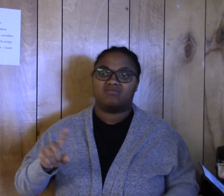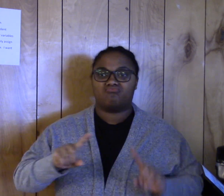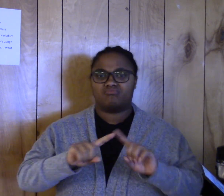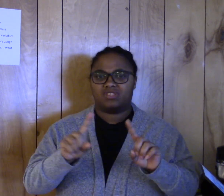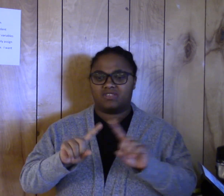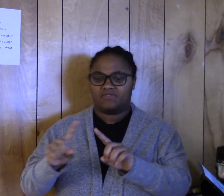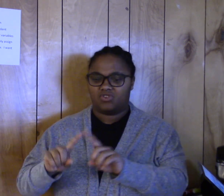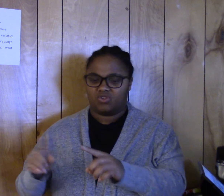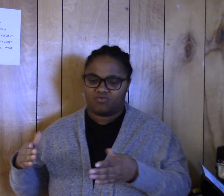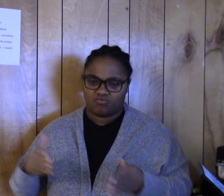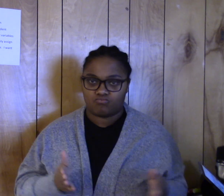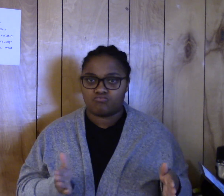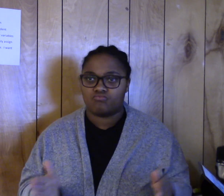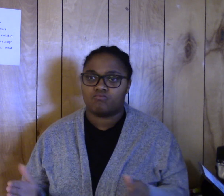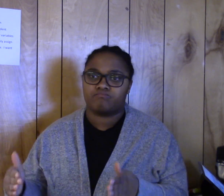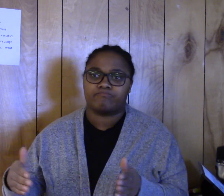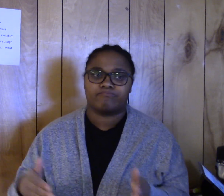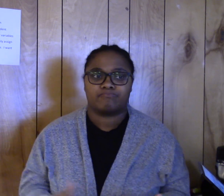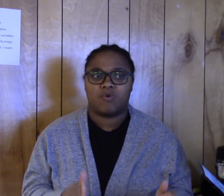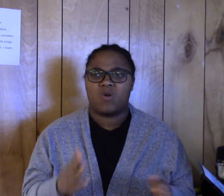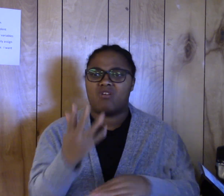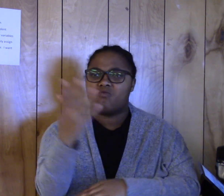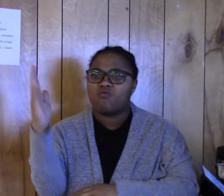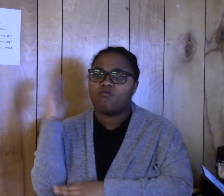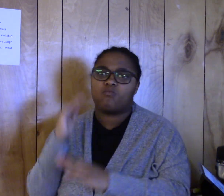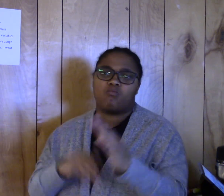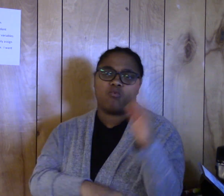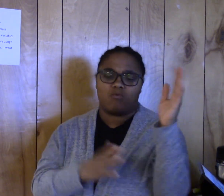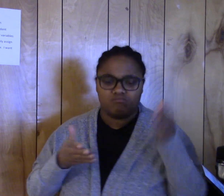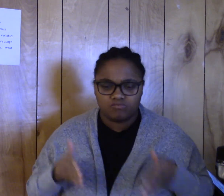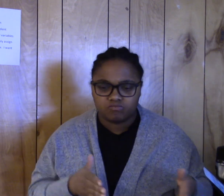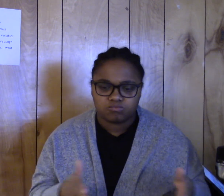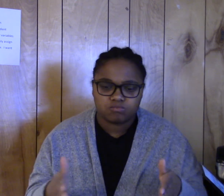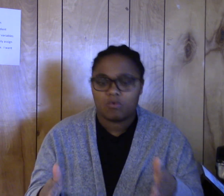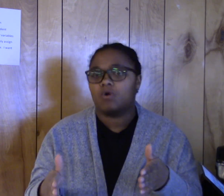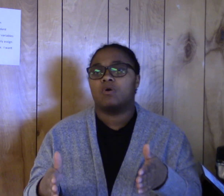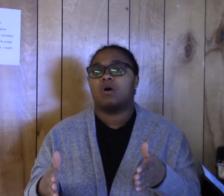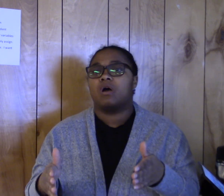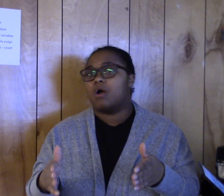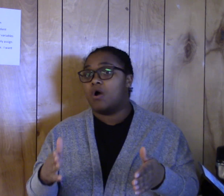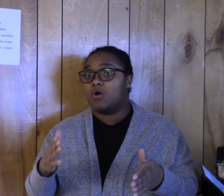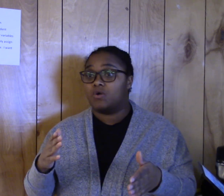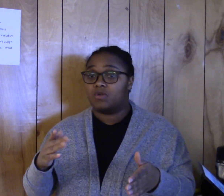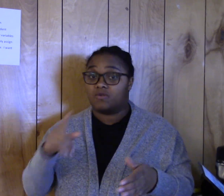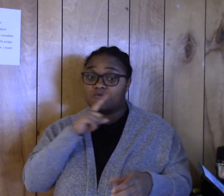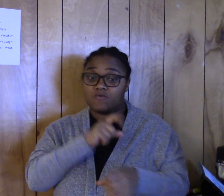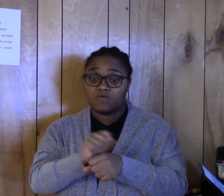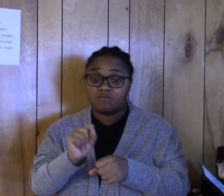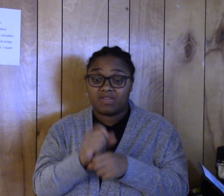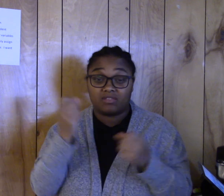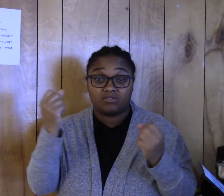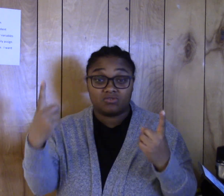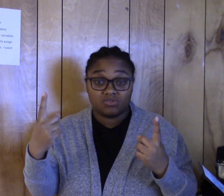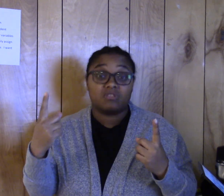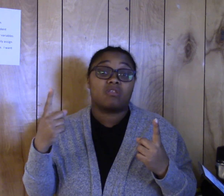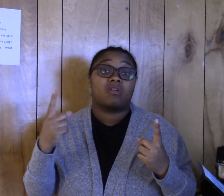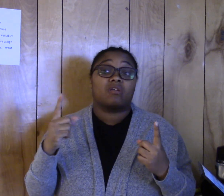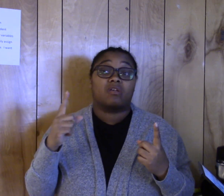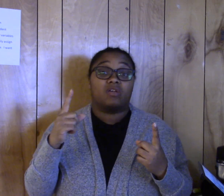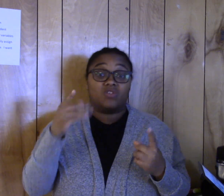find this church, and the only reason that you're certain that it's there is that you can see the graveyard next to it. And there were a bunch